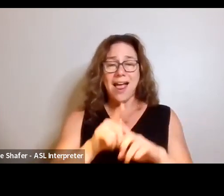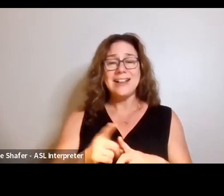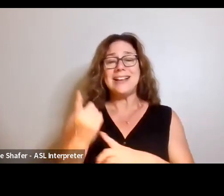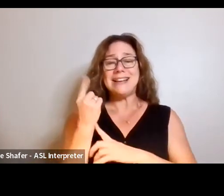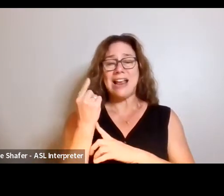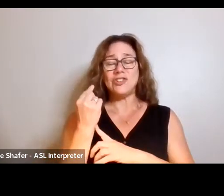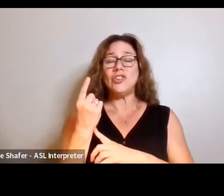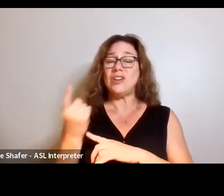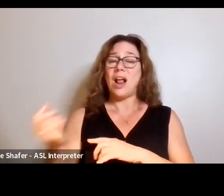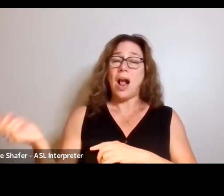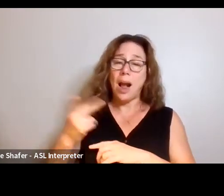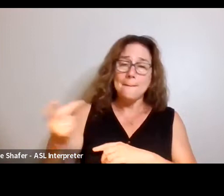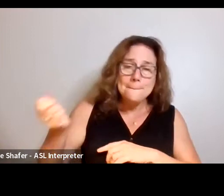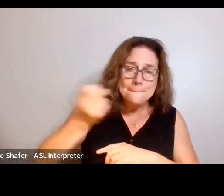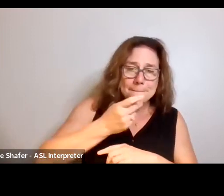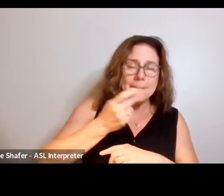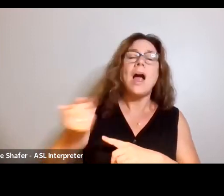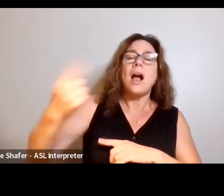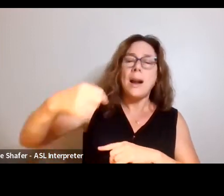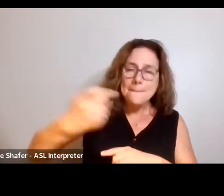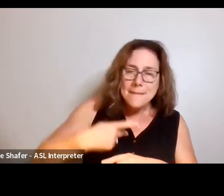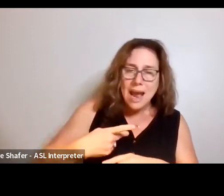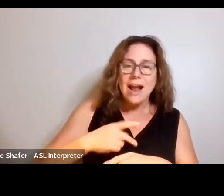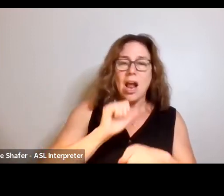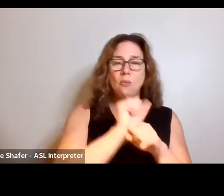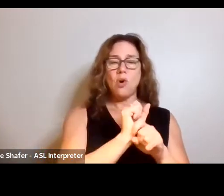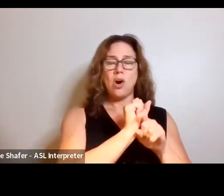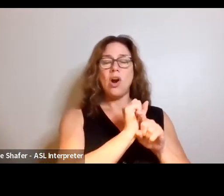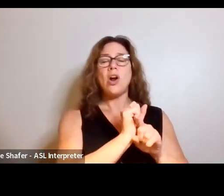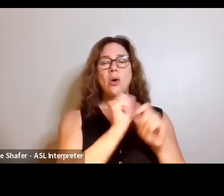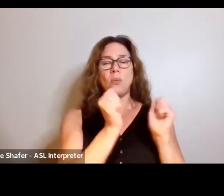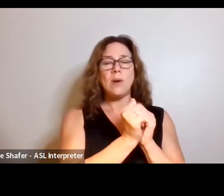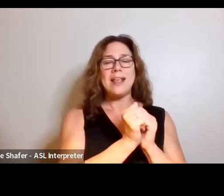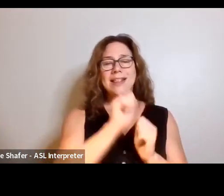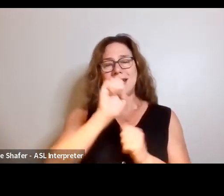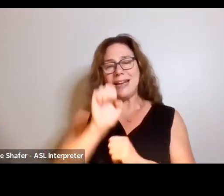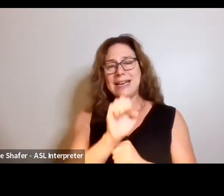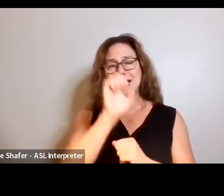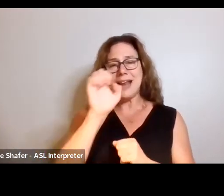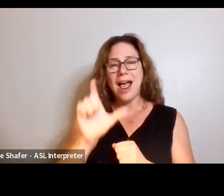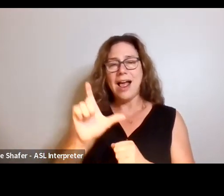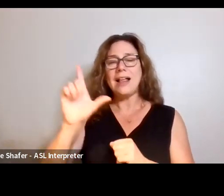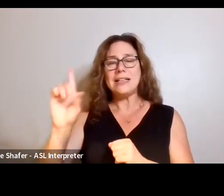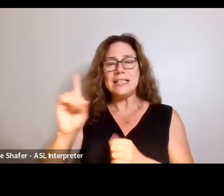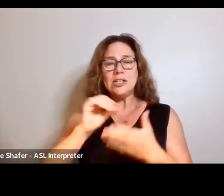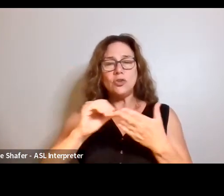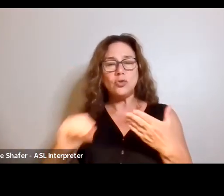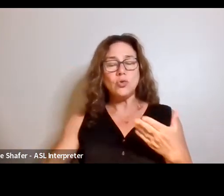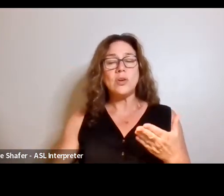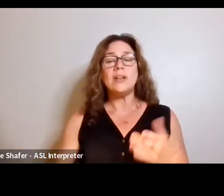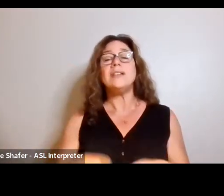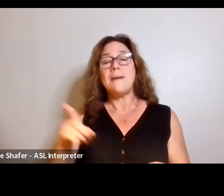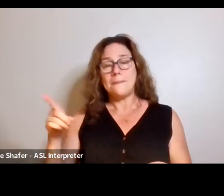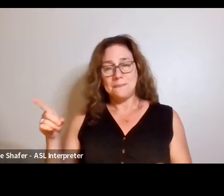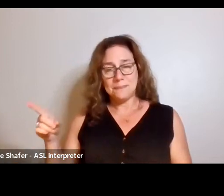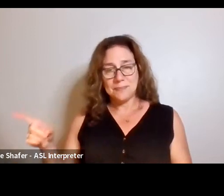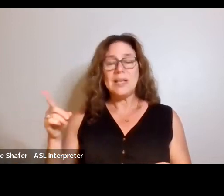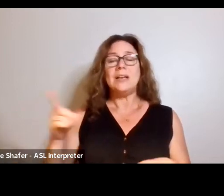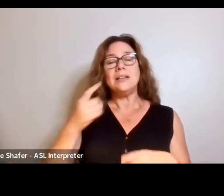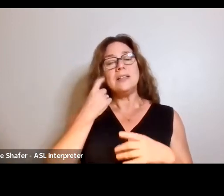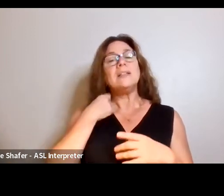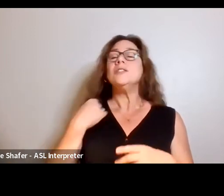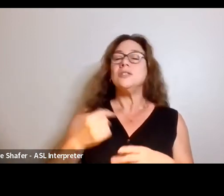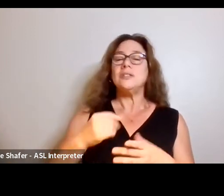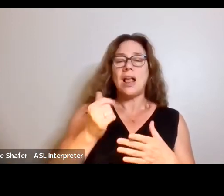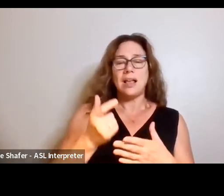side with our ELD students. He was also an AVID student, and so he knows